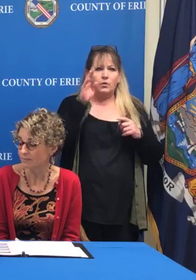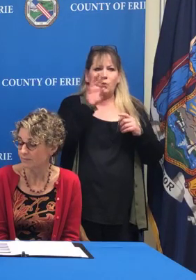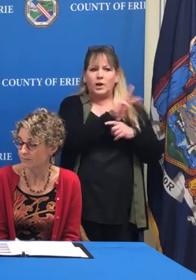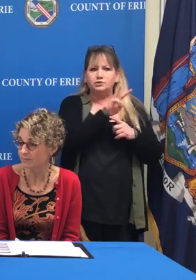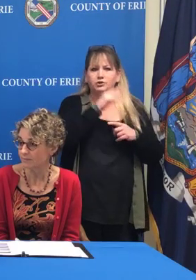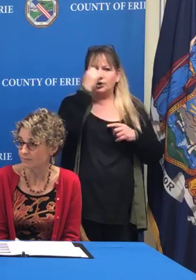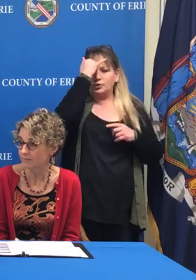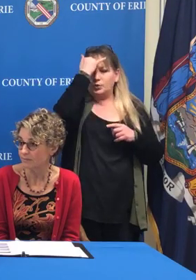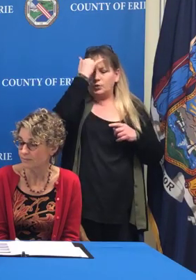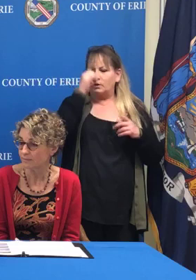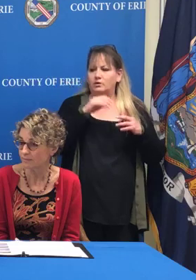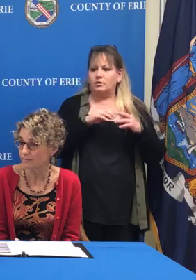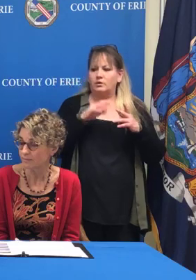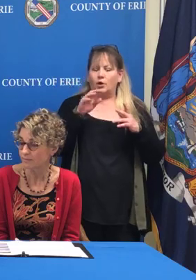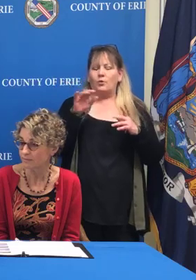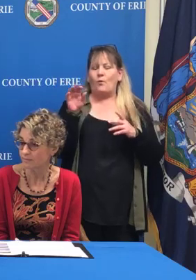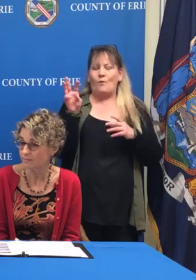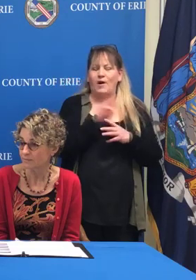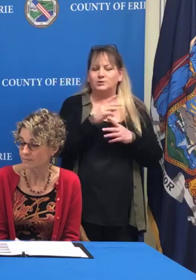on?